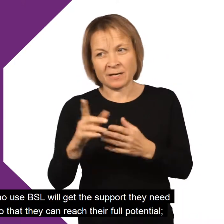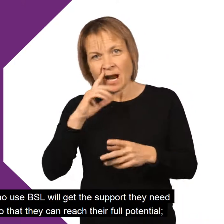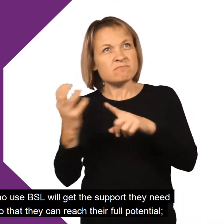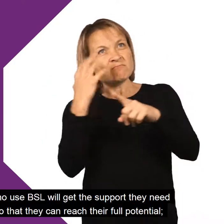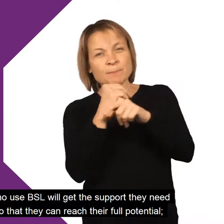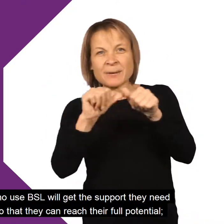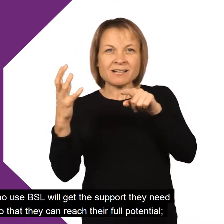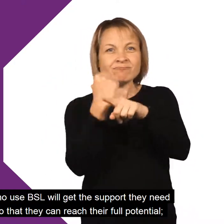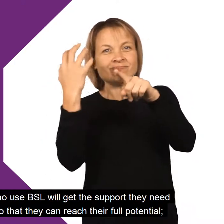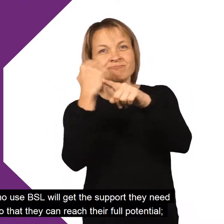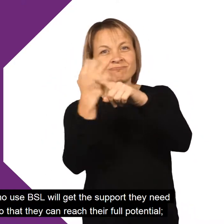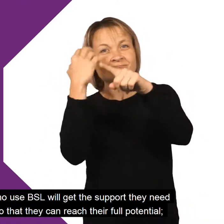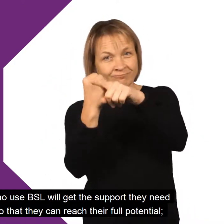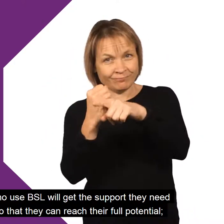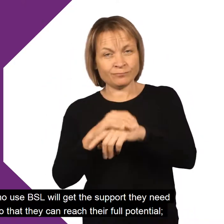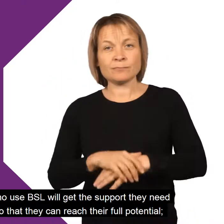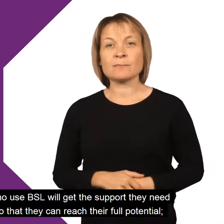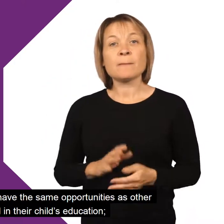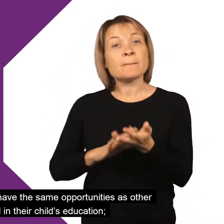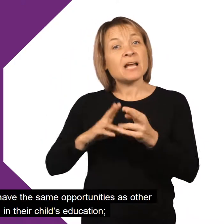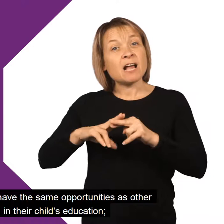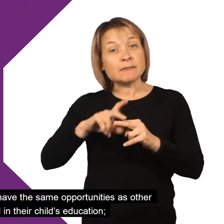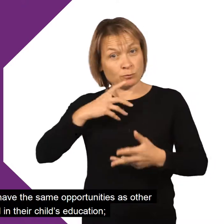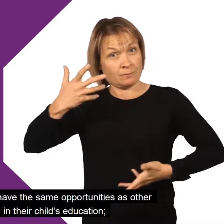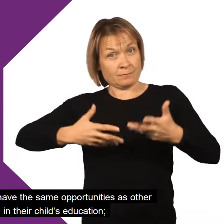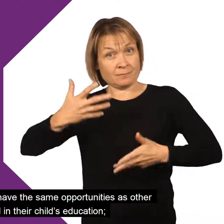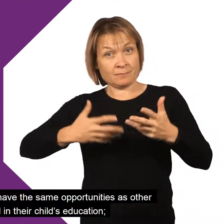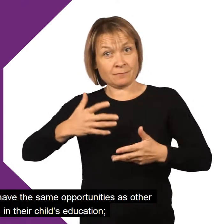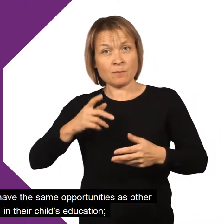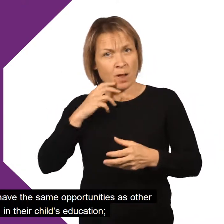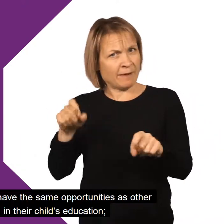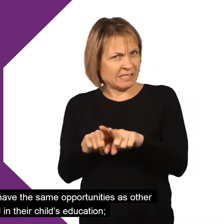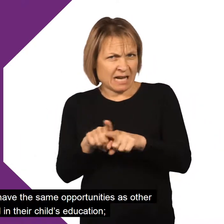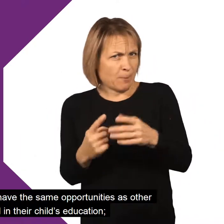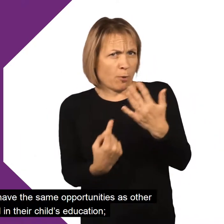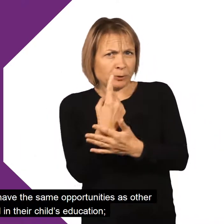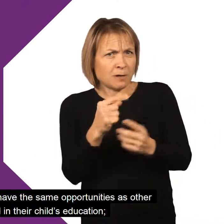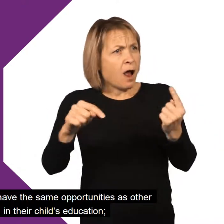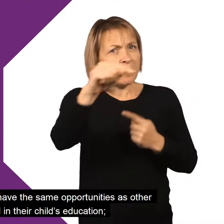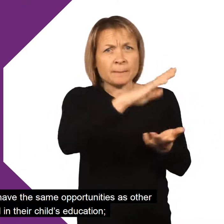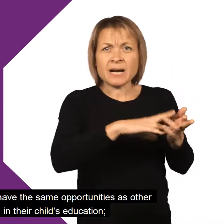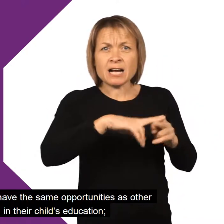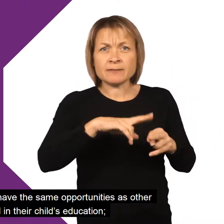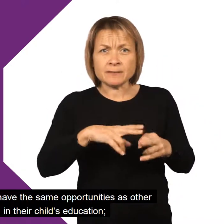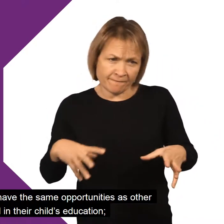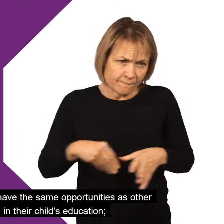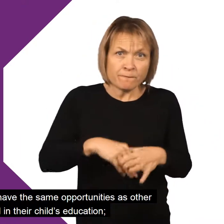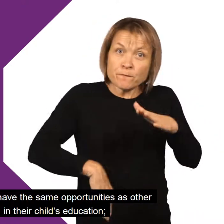So that they can reach their full potential Parents who use BSL will have the same opportunities as other